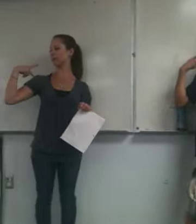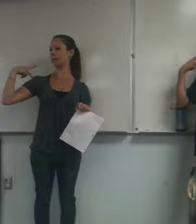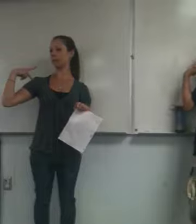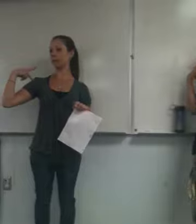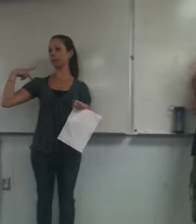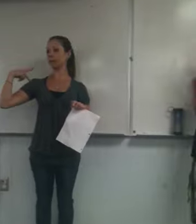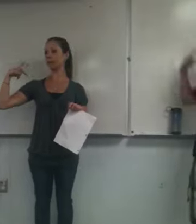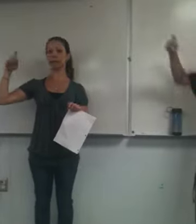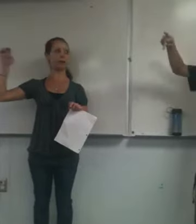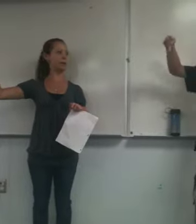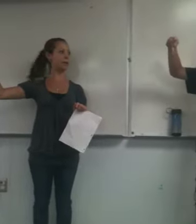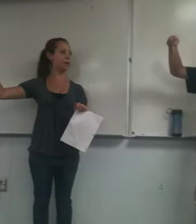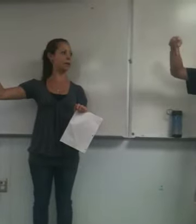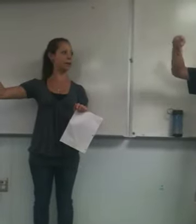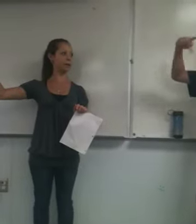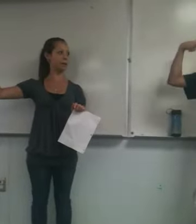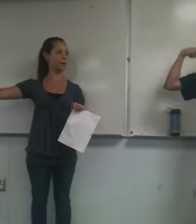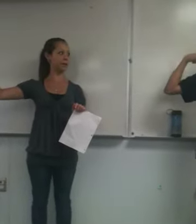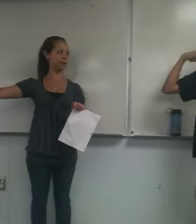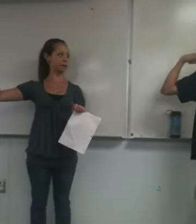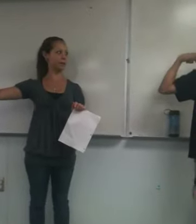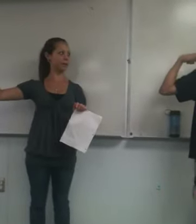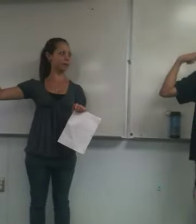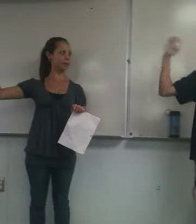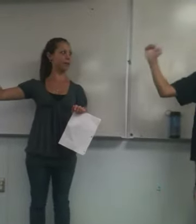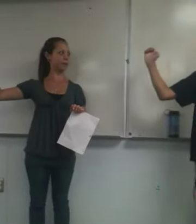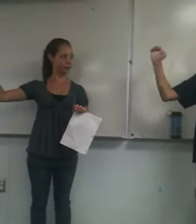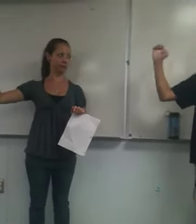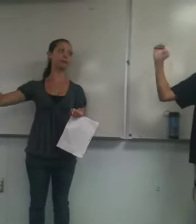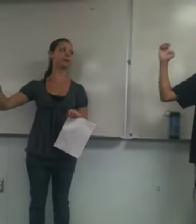This is a P and then an E.